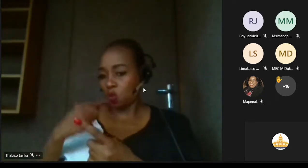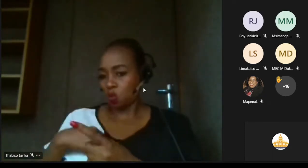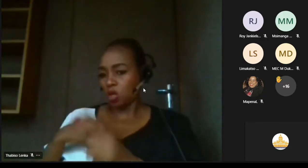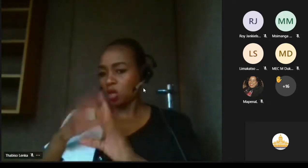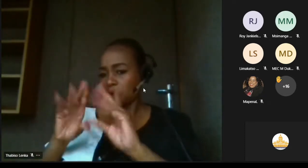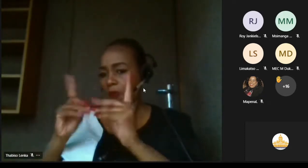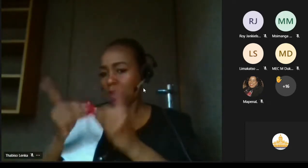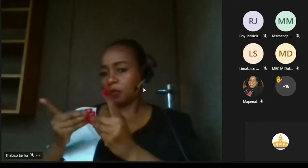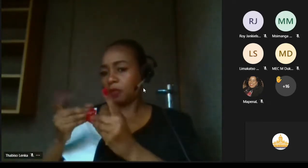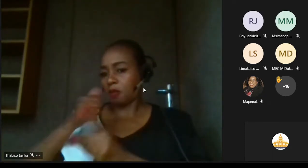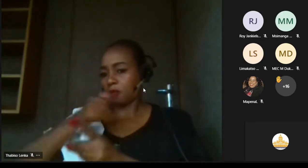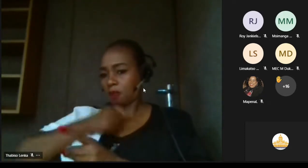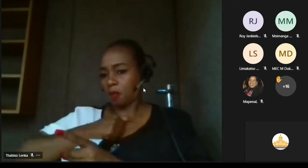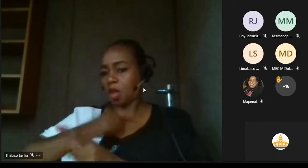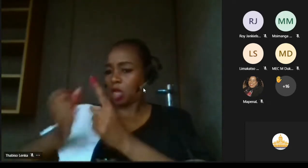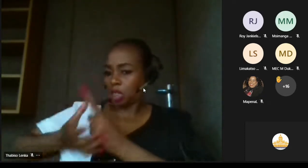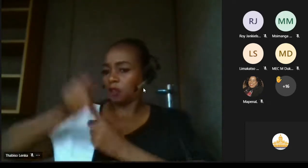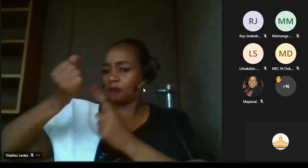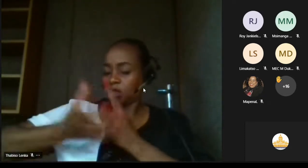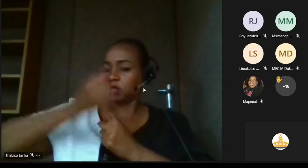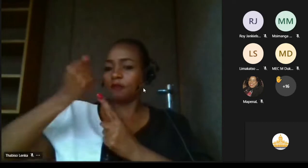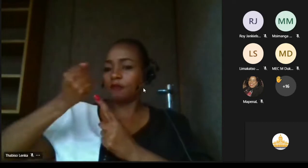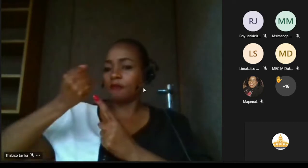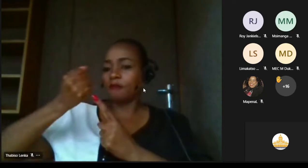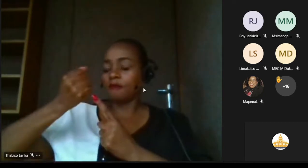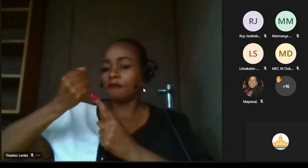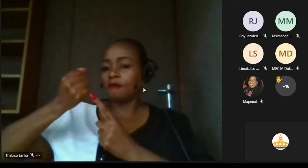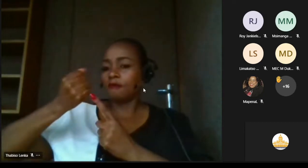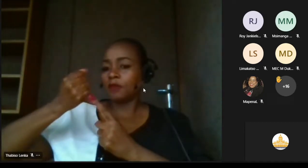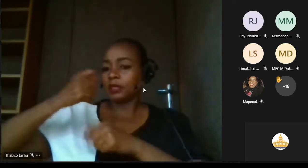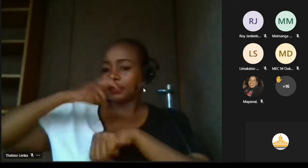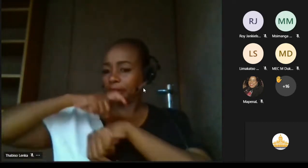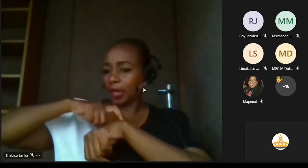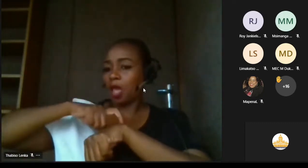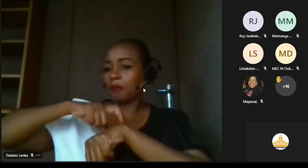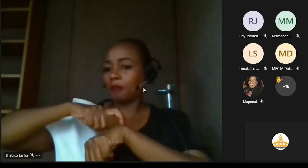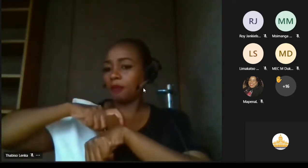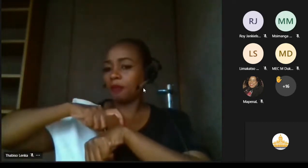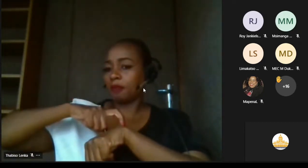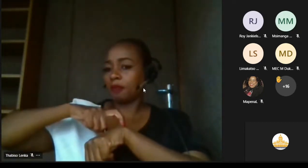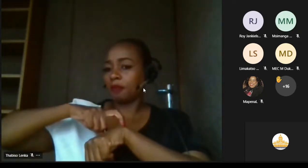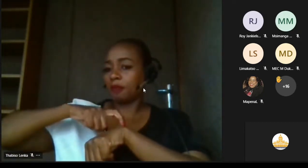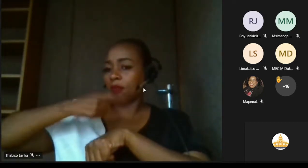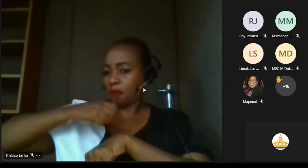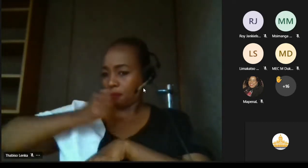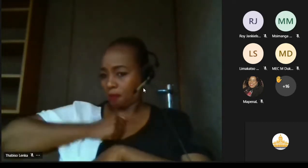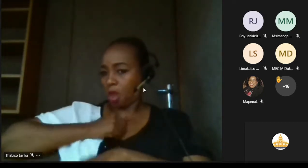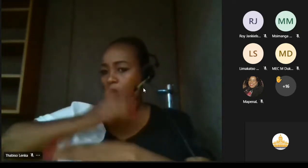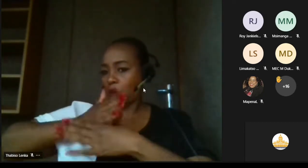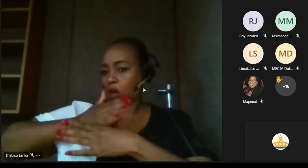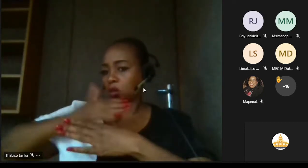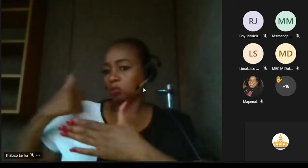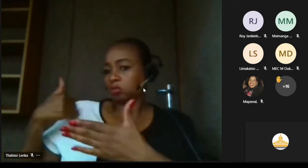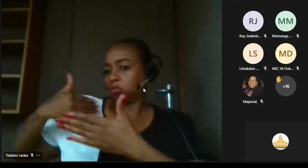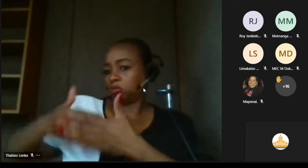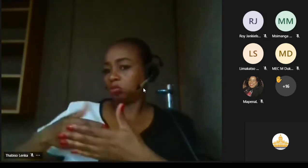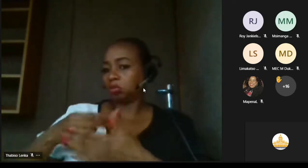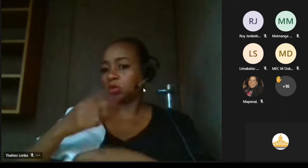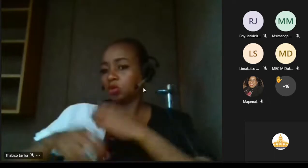department has made strides with during our tenure since 2009 to